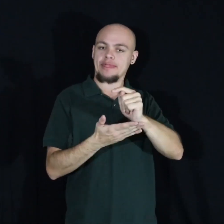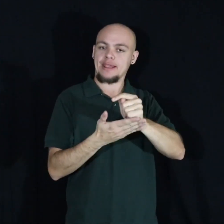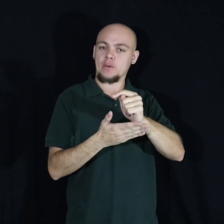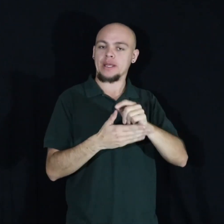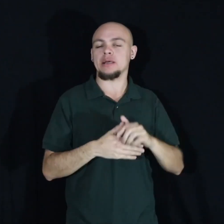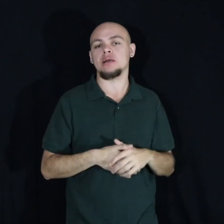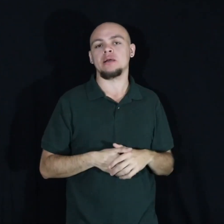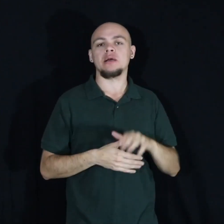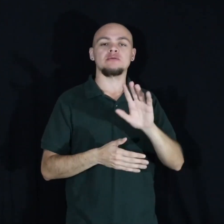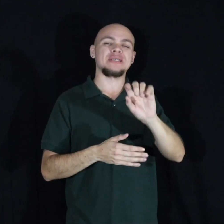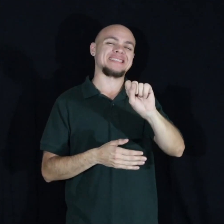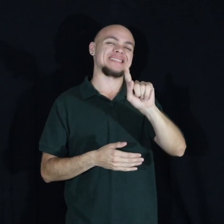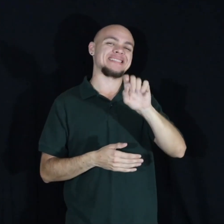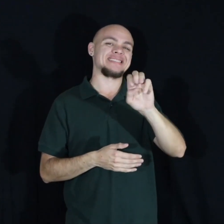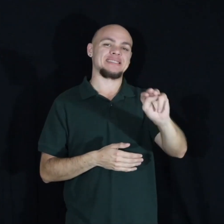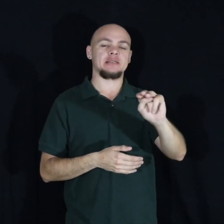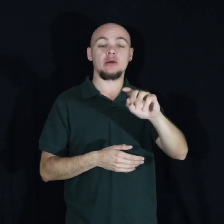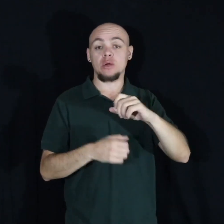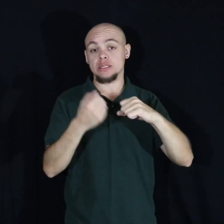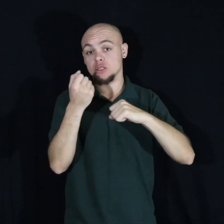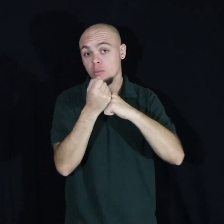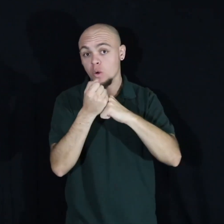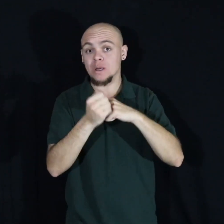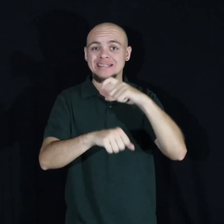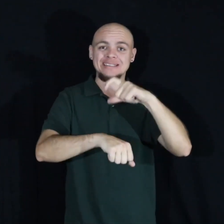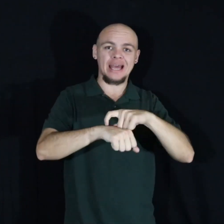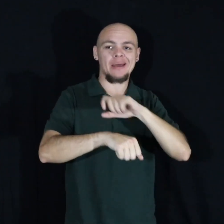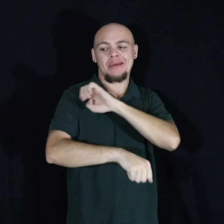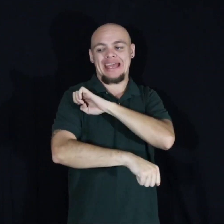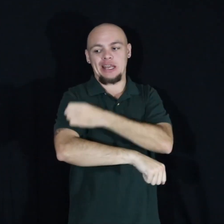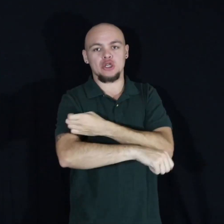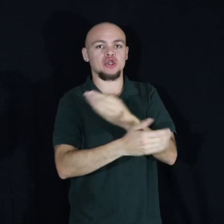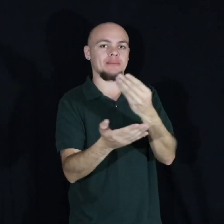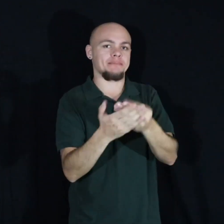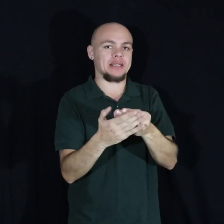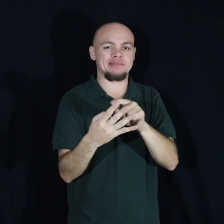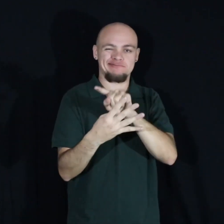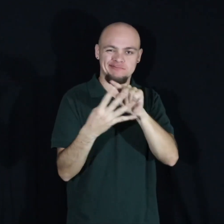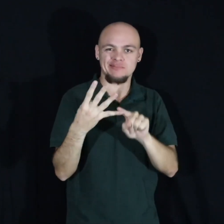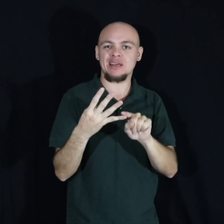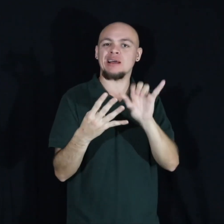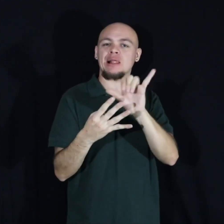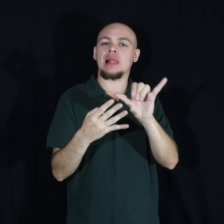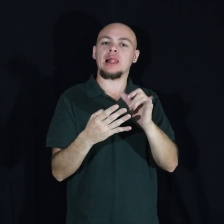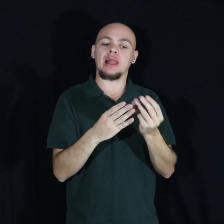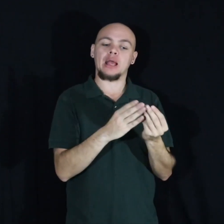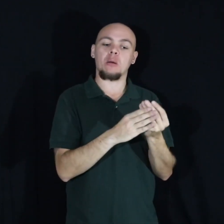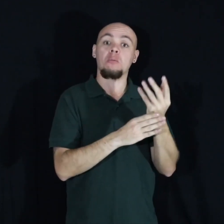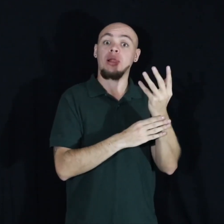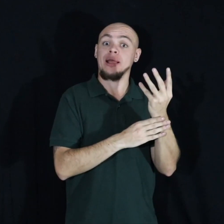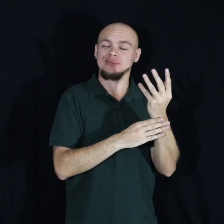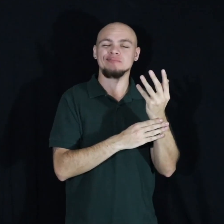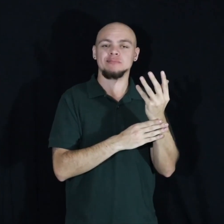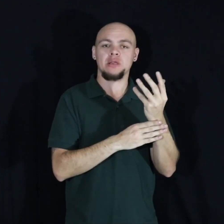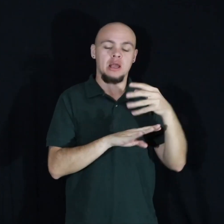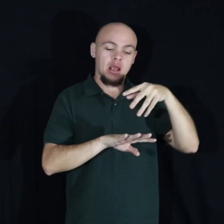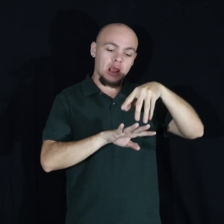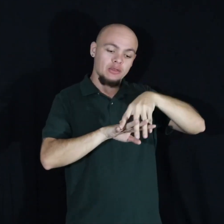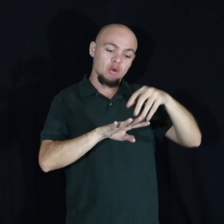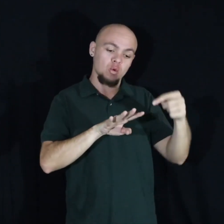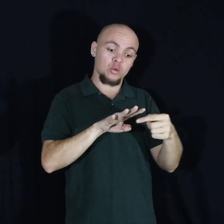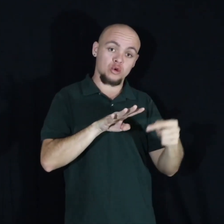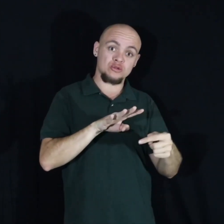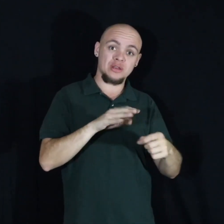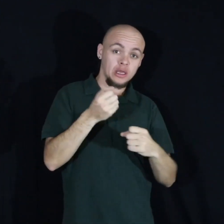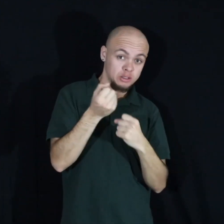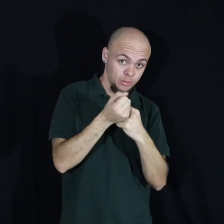STEM is an acronym for support, time, energy, and money. Think of it sort of like a plant. At the root, you have support,